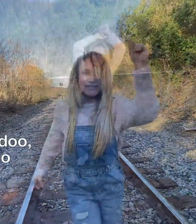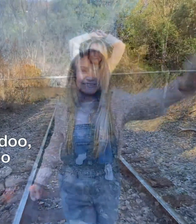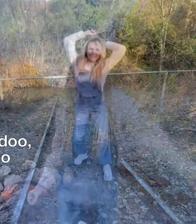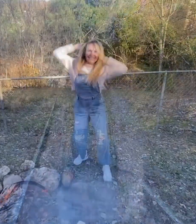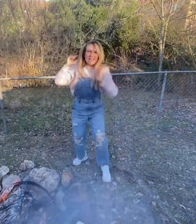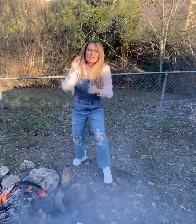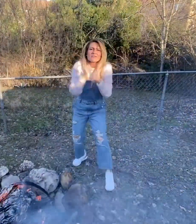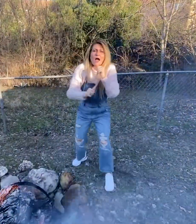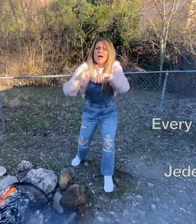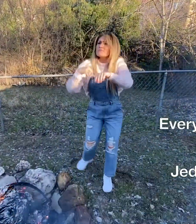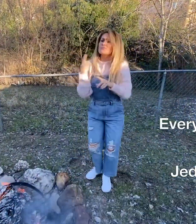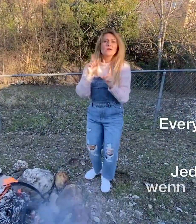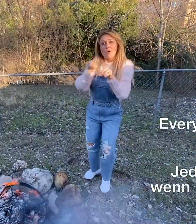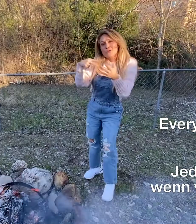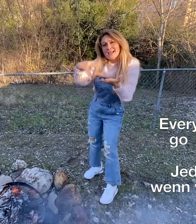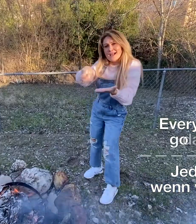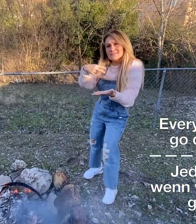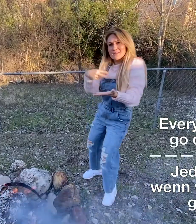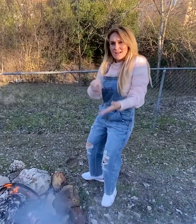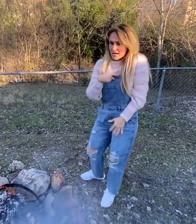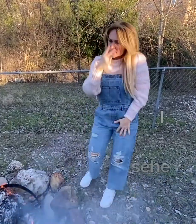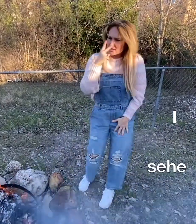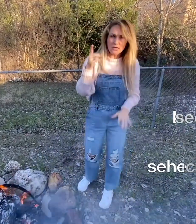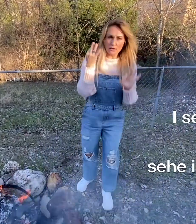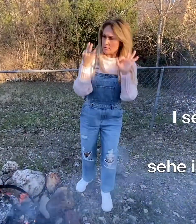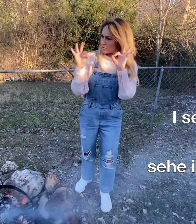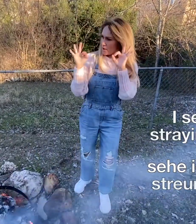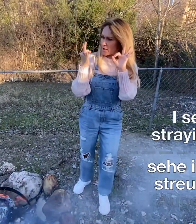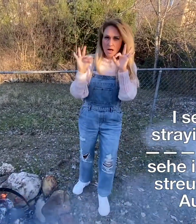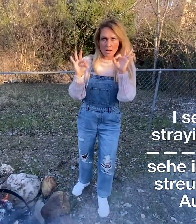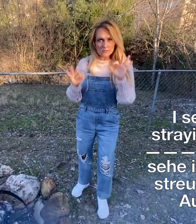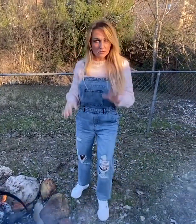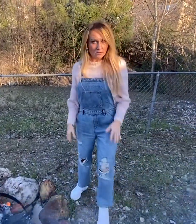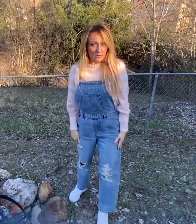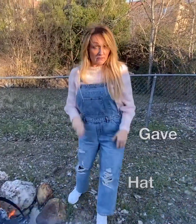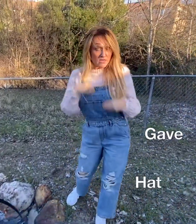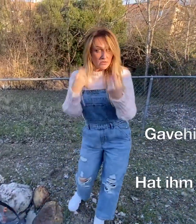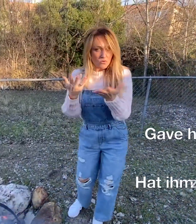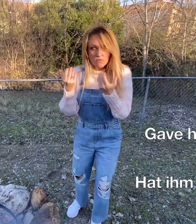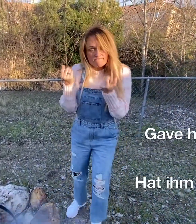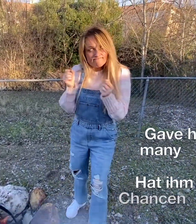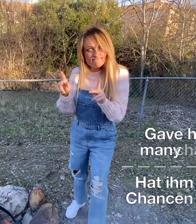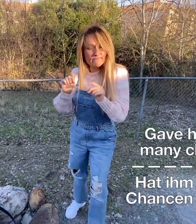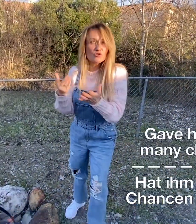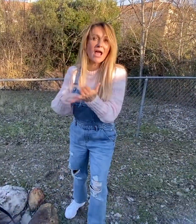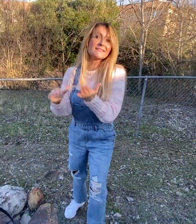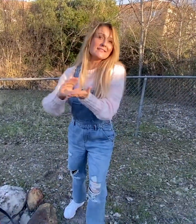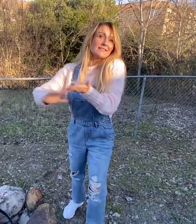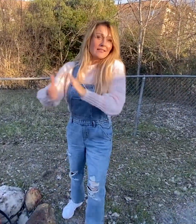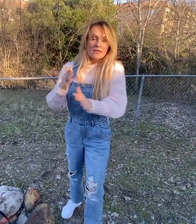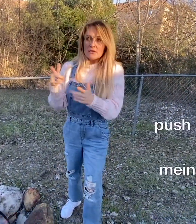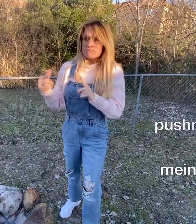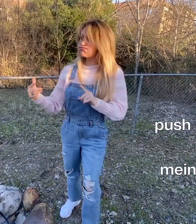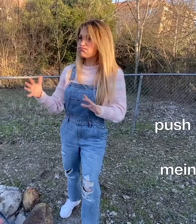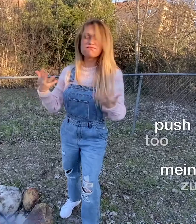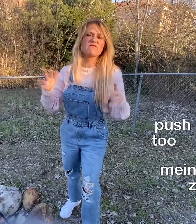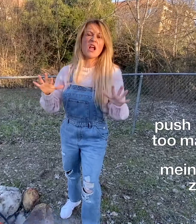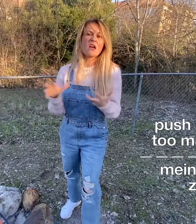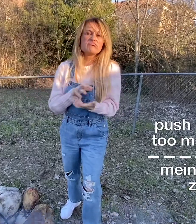do. Every time we go dancing, I see his strange eyes. Gave him too many chances, pushed my keys too many